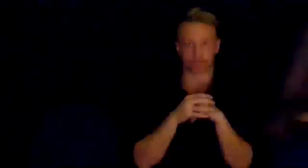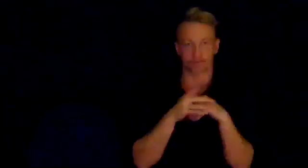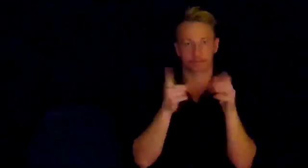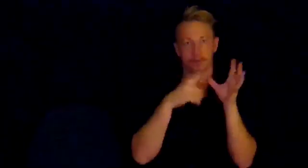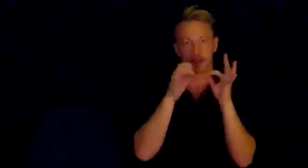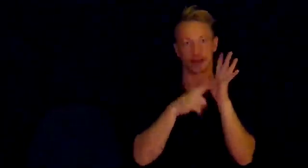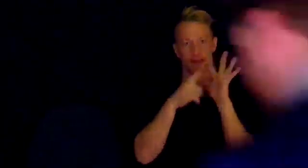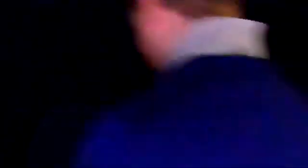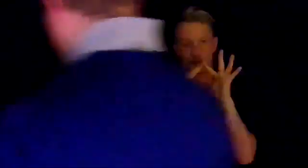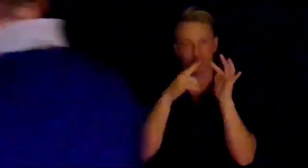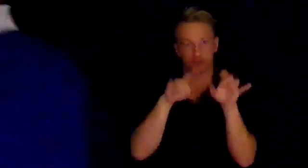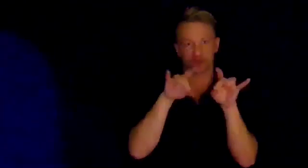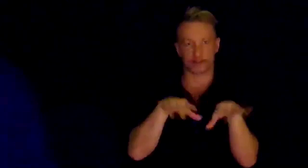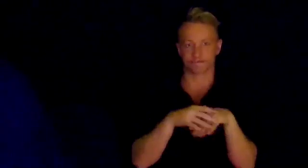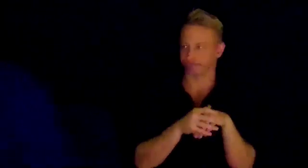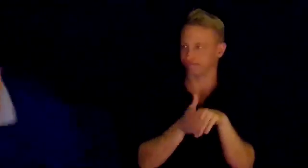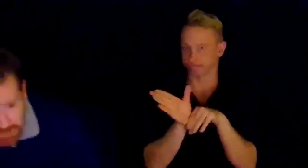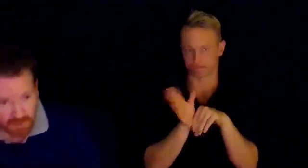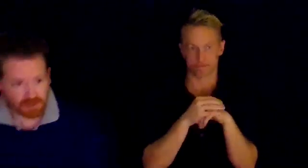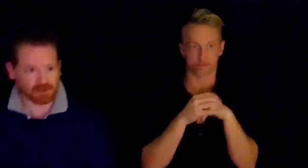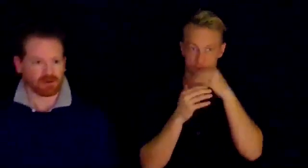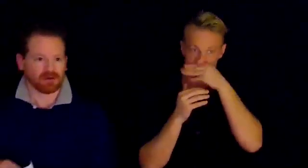Okay, thank you.